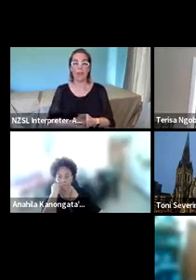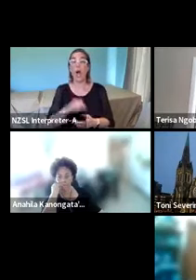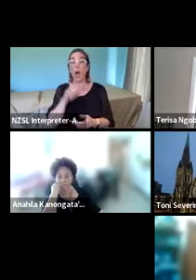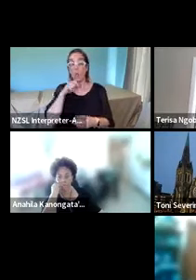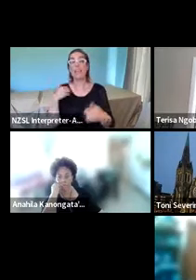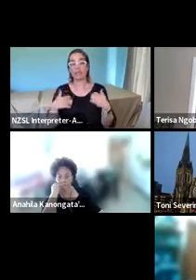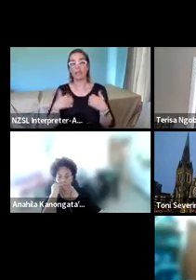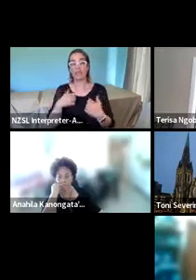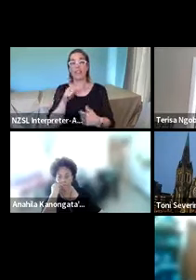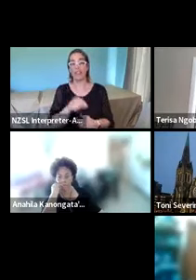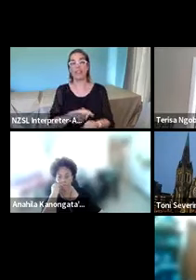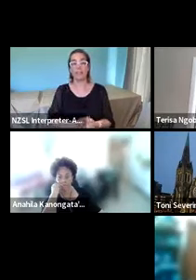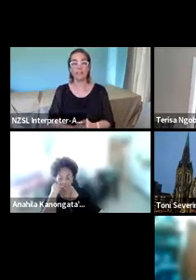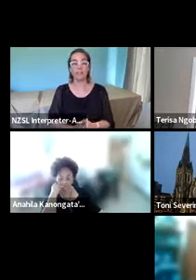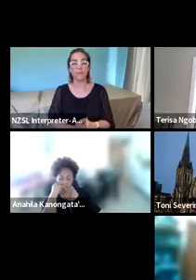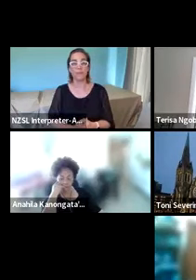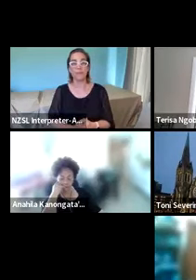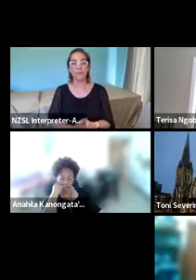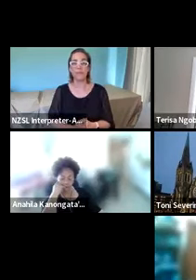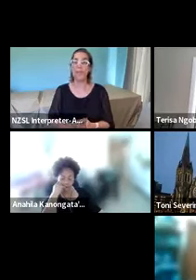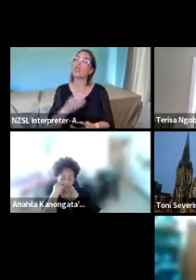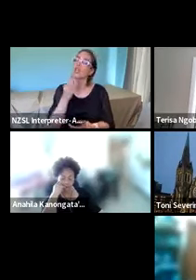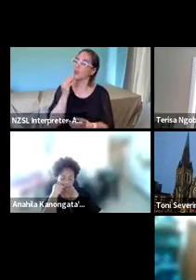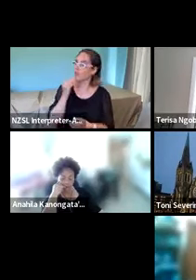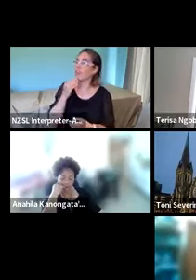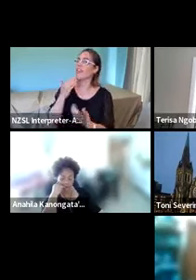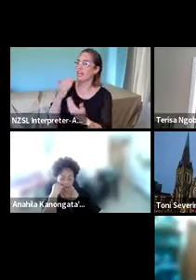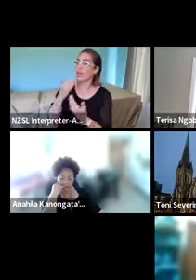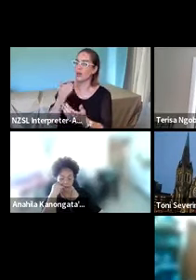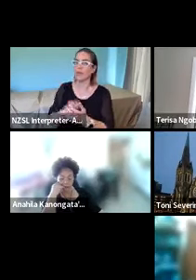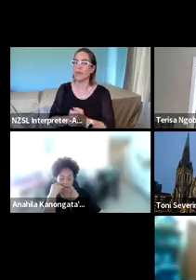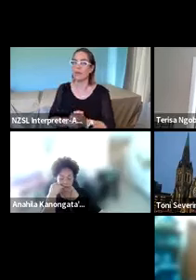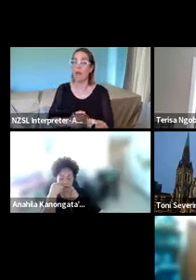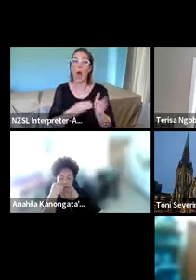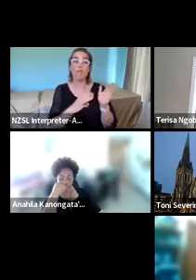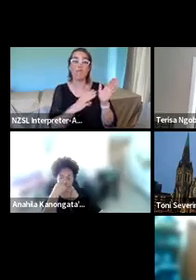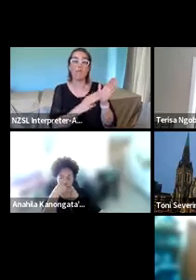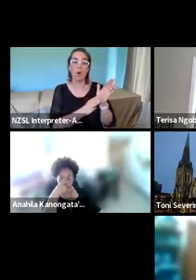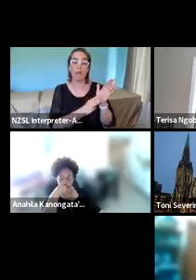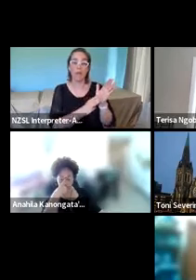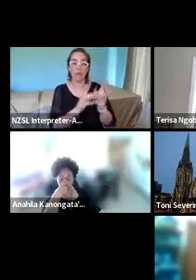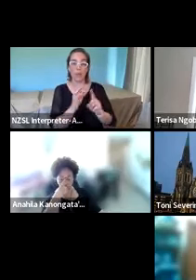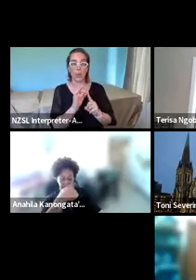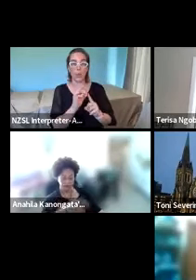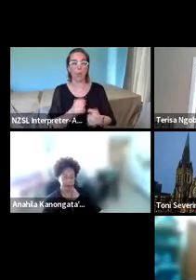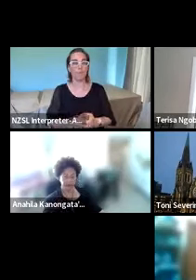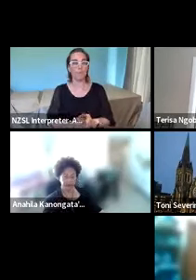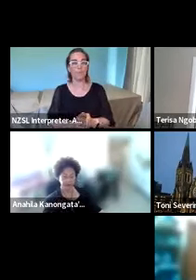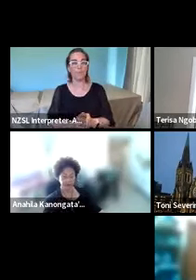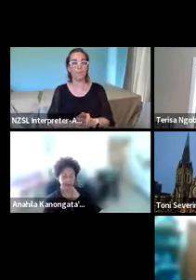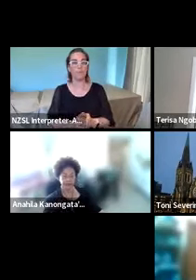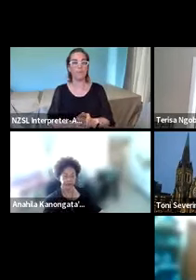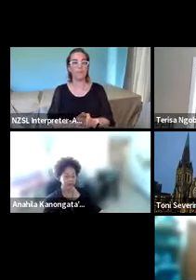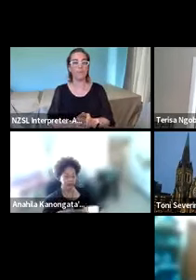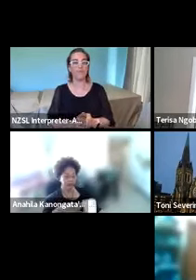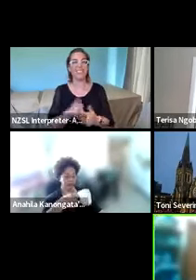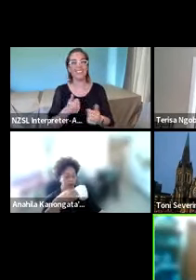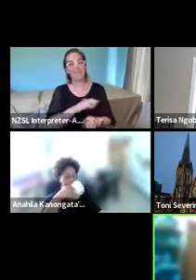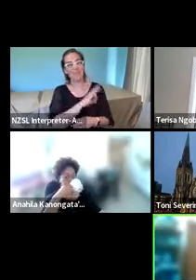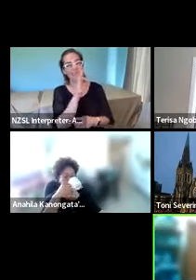it. Really useful, thank you. Maureen. Maureen. Good morning,